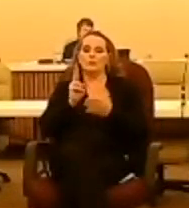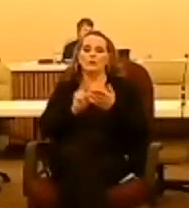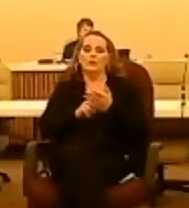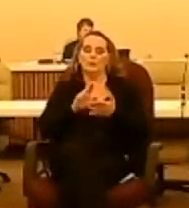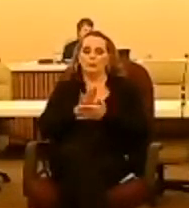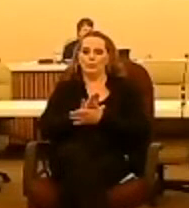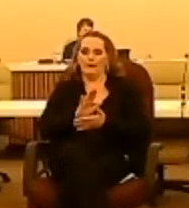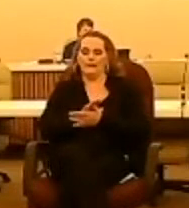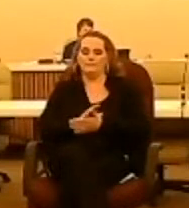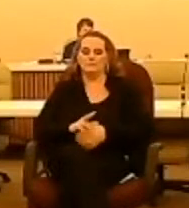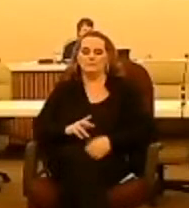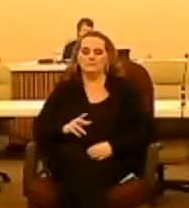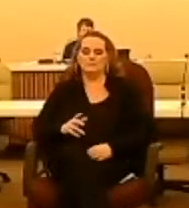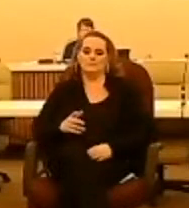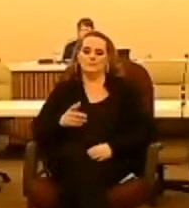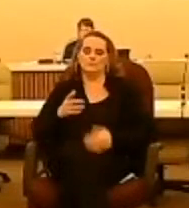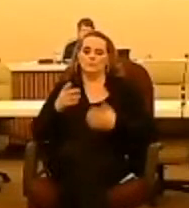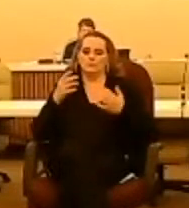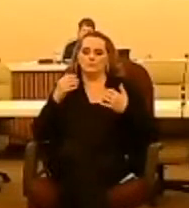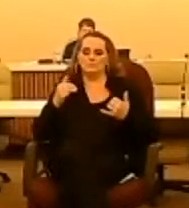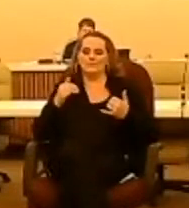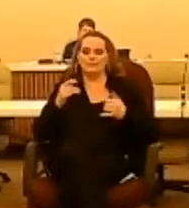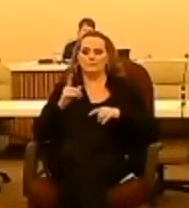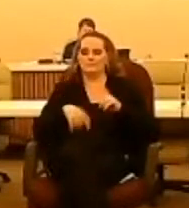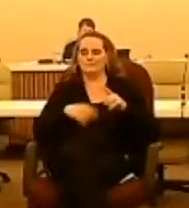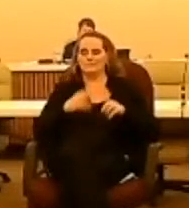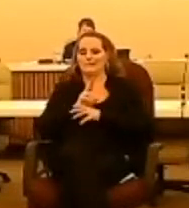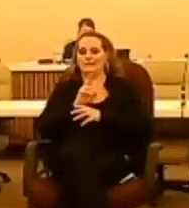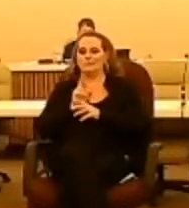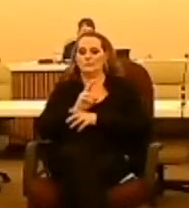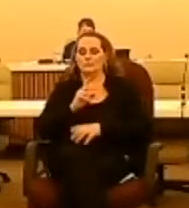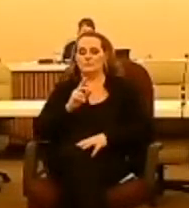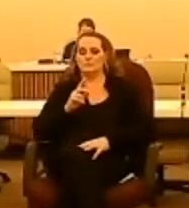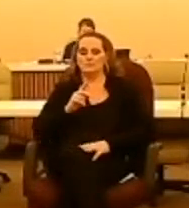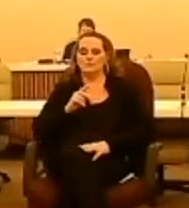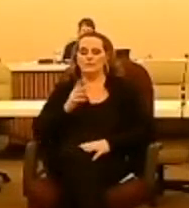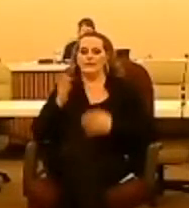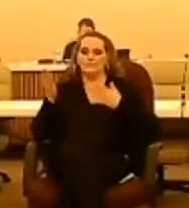is no longer permissible to be a service station. So just for clarity's sake.